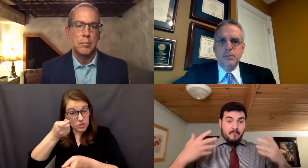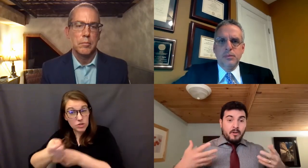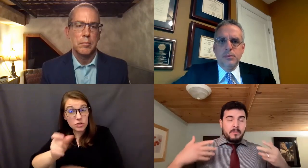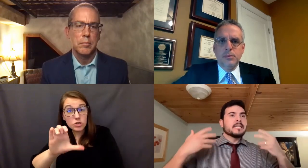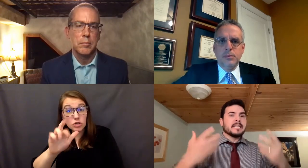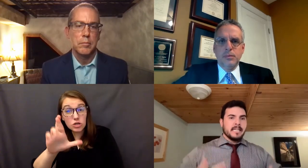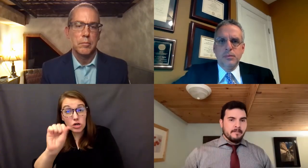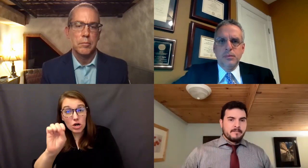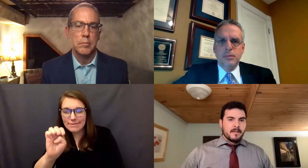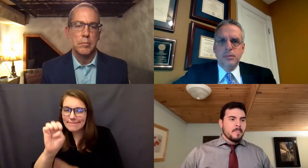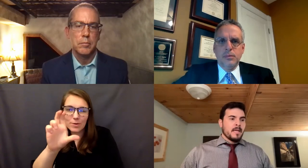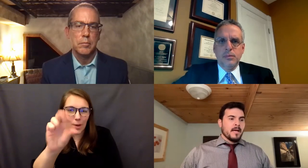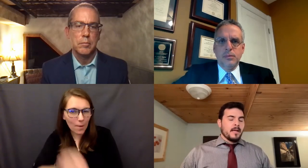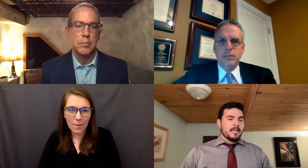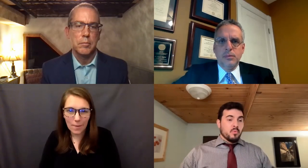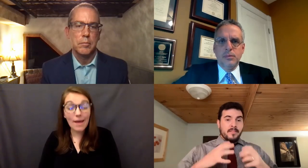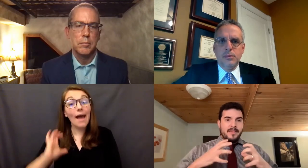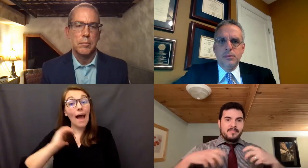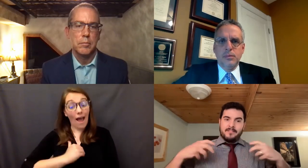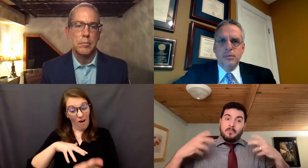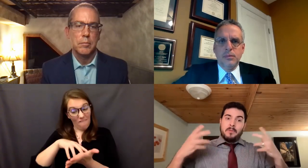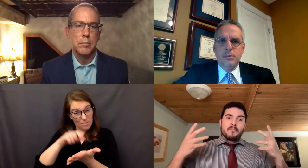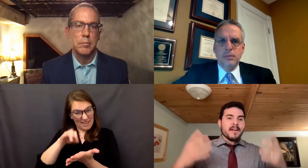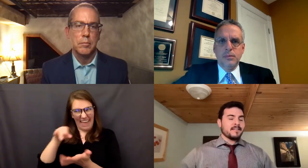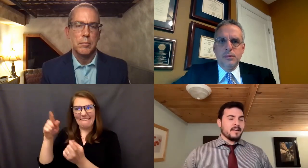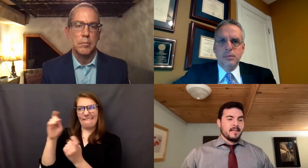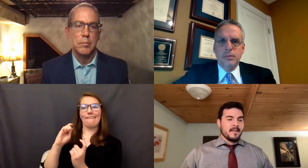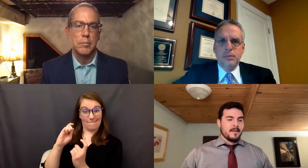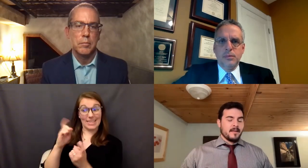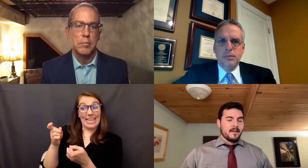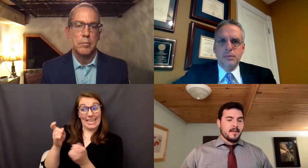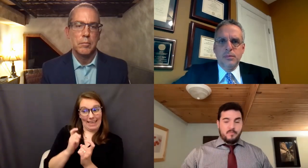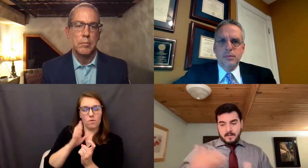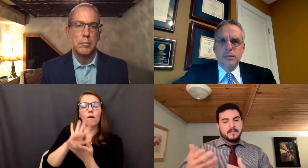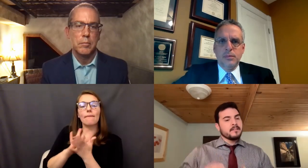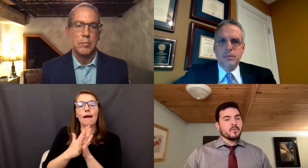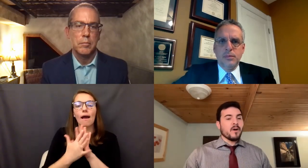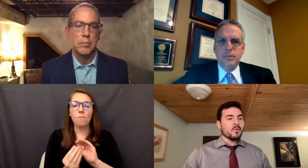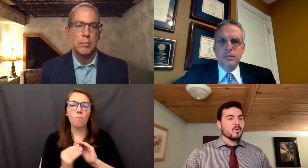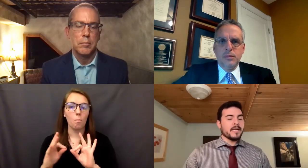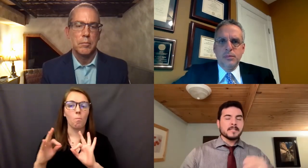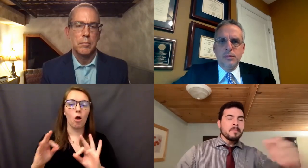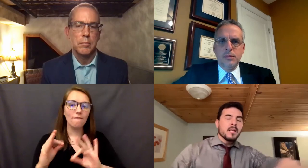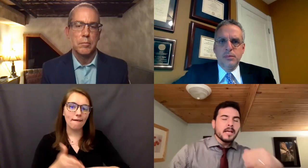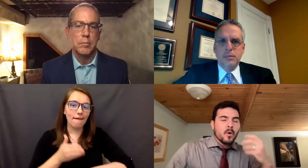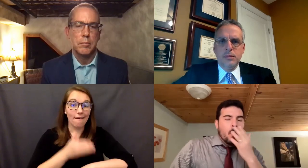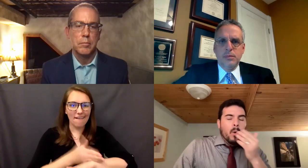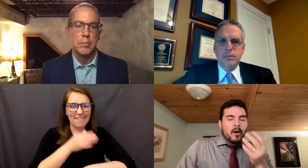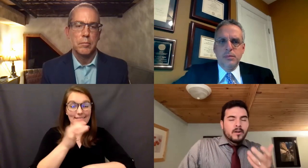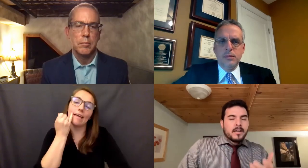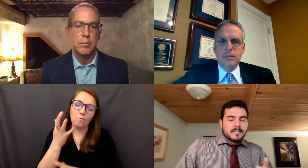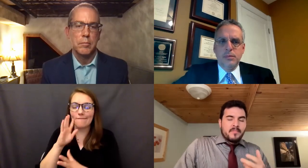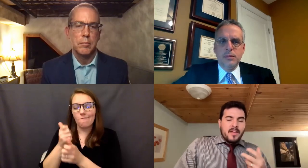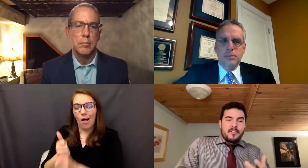That our vulnerability is a gift. It's one of the gifts that will be perfected if we follow Aquinas. Like,